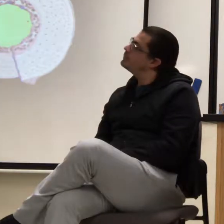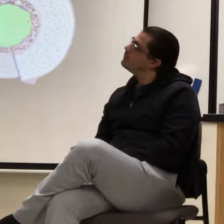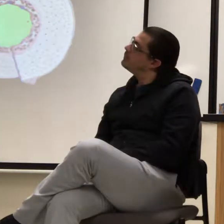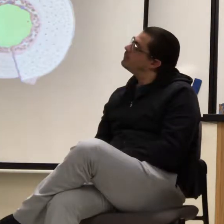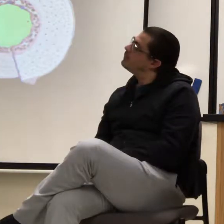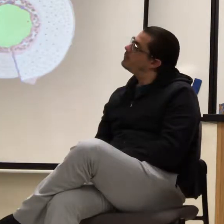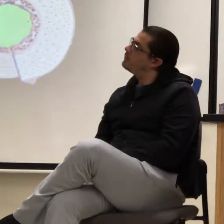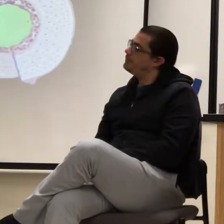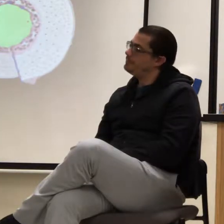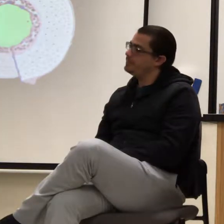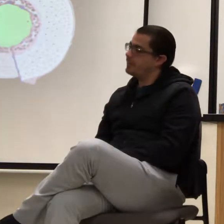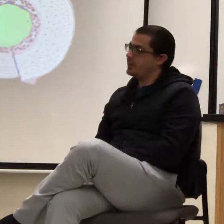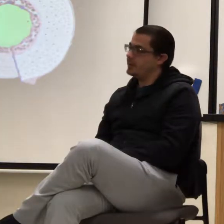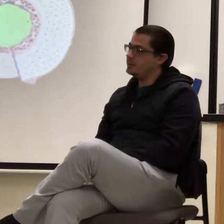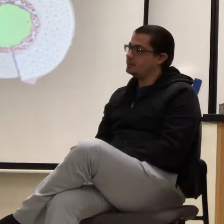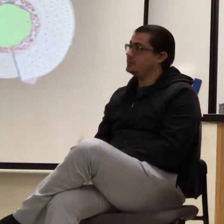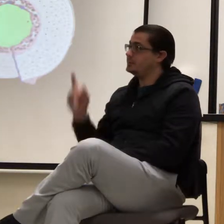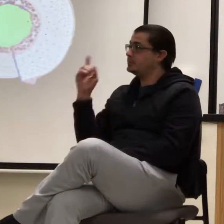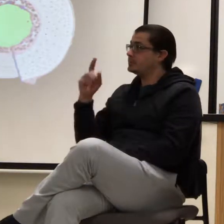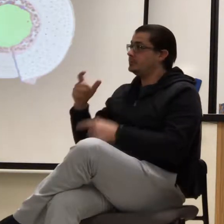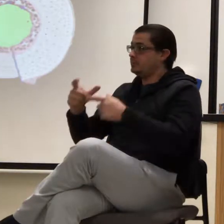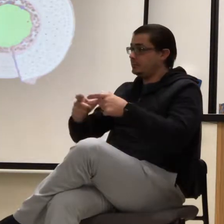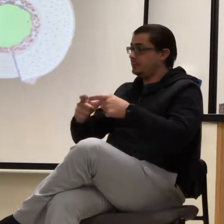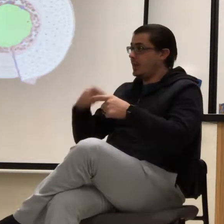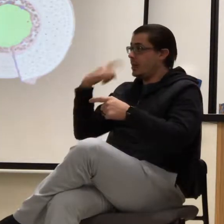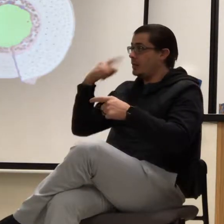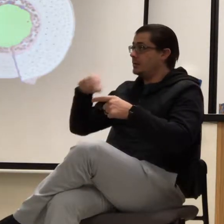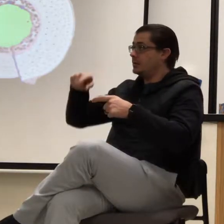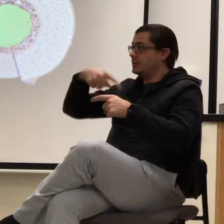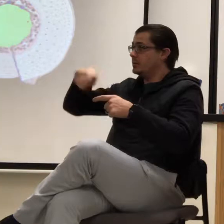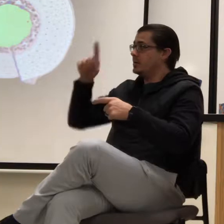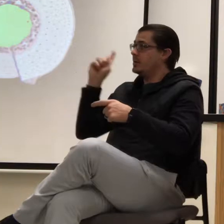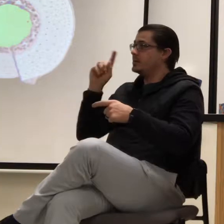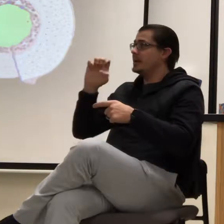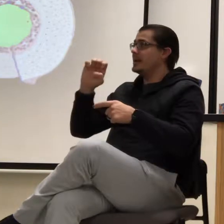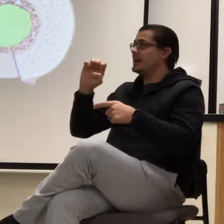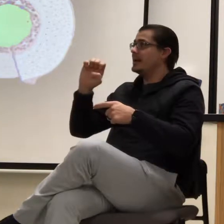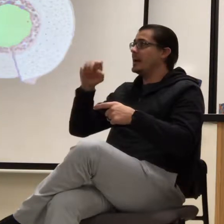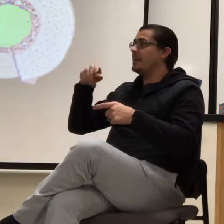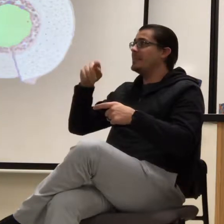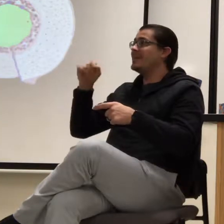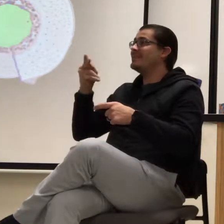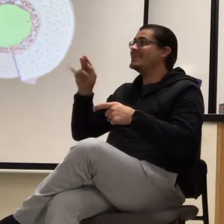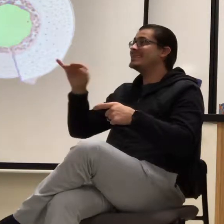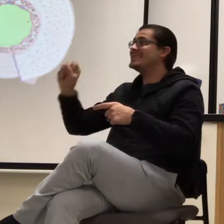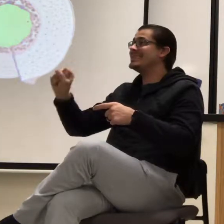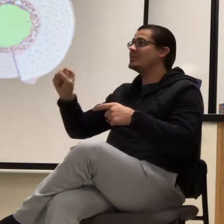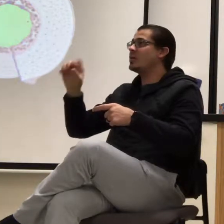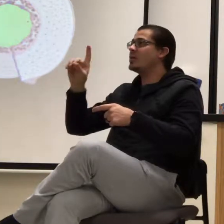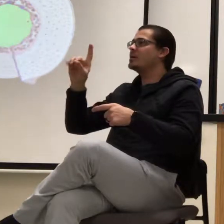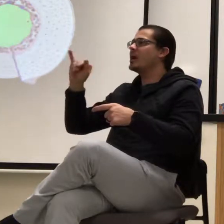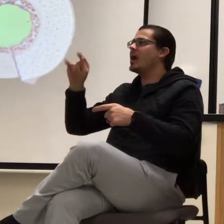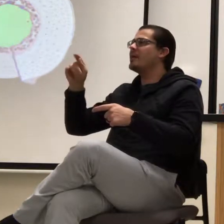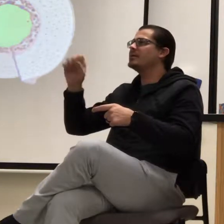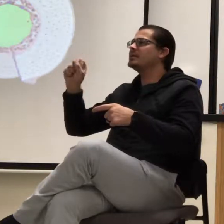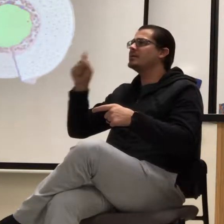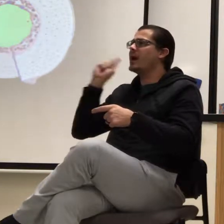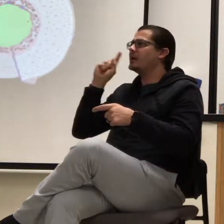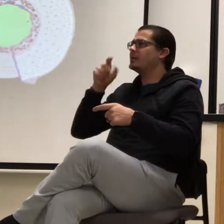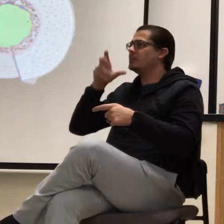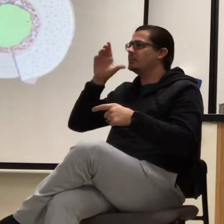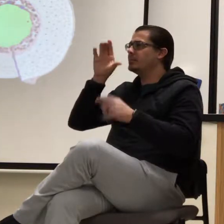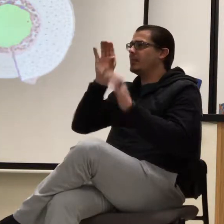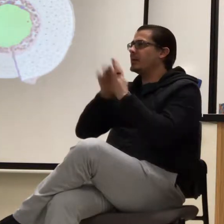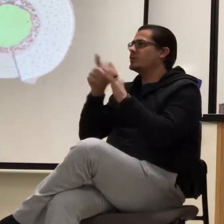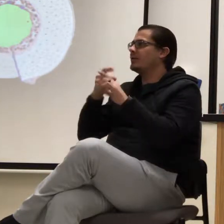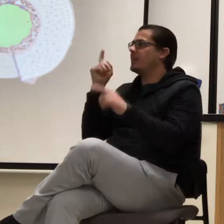based on it's round, do you think it's the epiphysis or diaphysis that they took this little section of